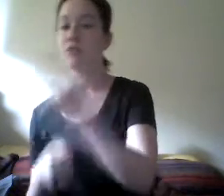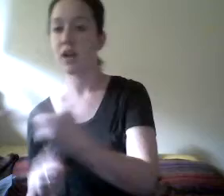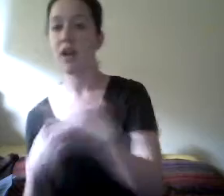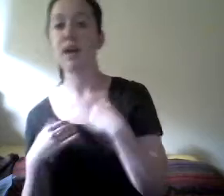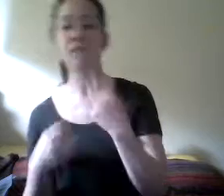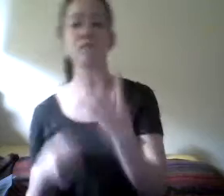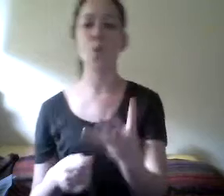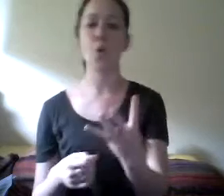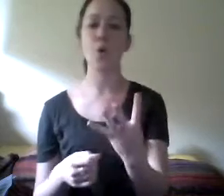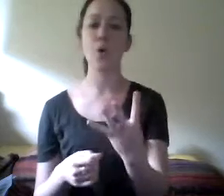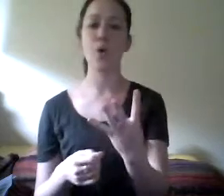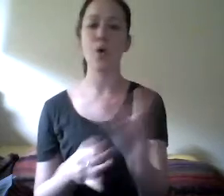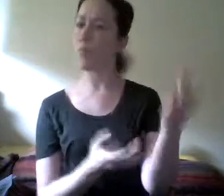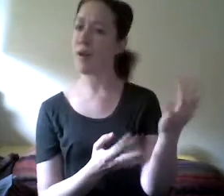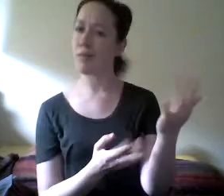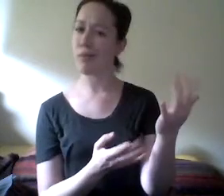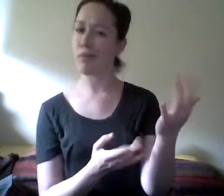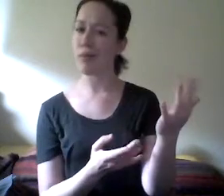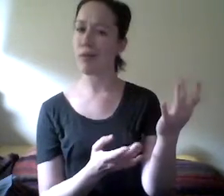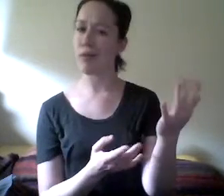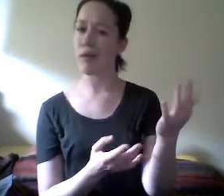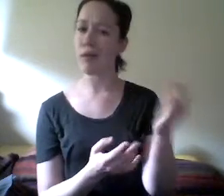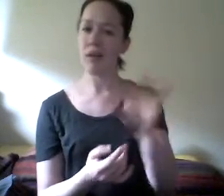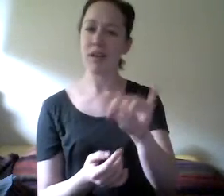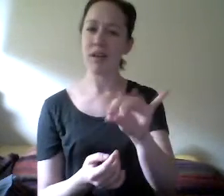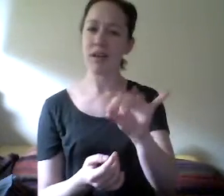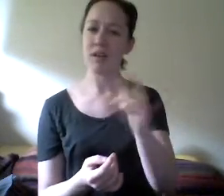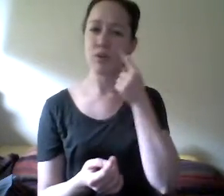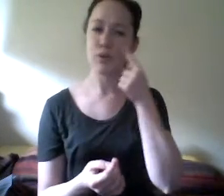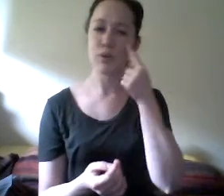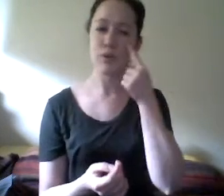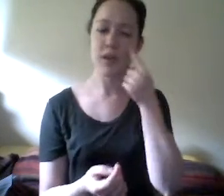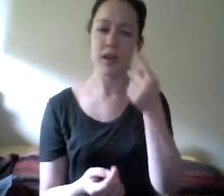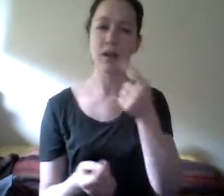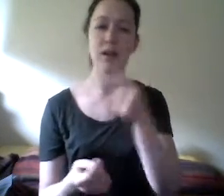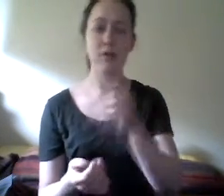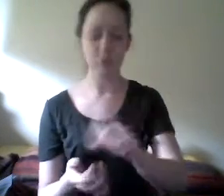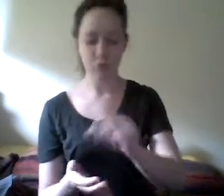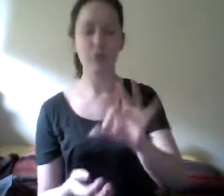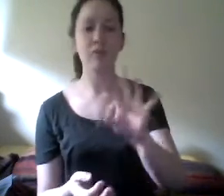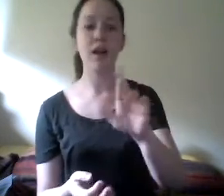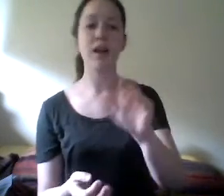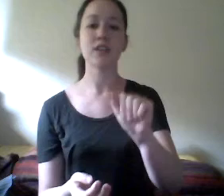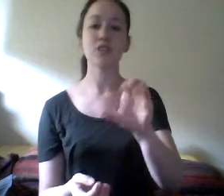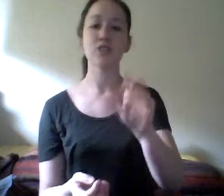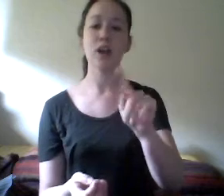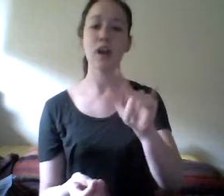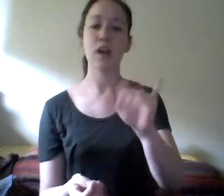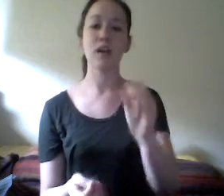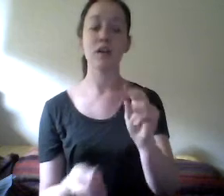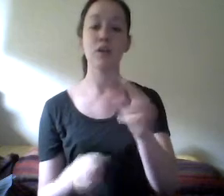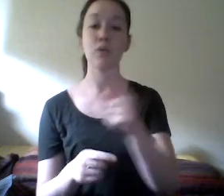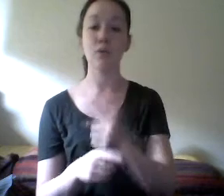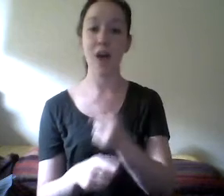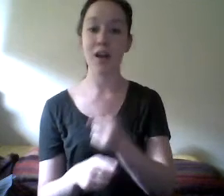have 4. Well, wait a minute. If you're thinking I'm fixing to draw a fraction, you're right. That is an example of a rational